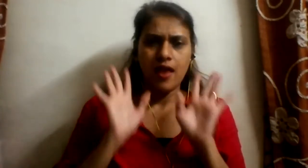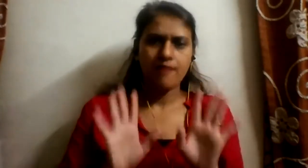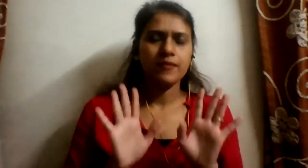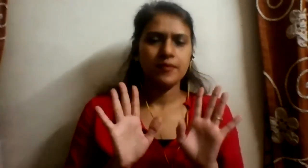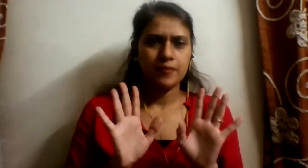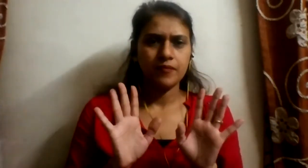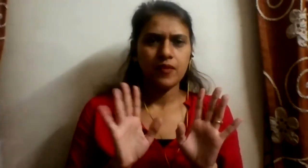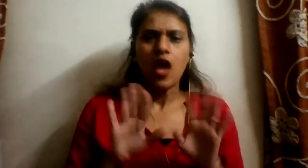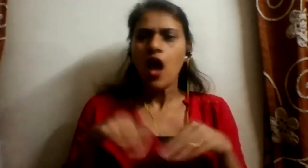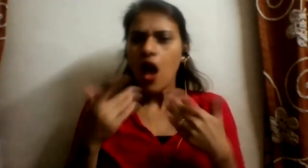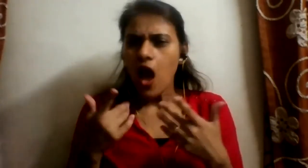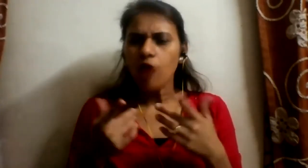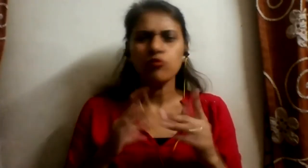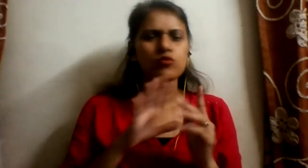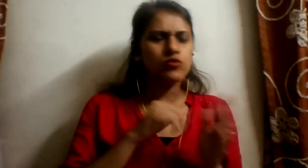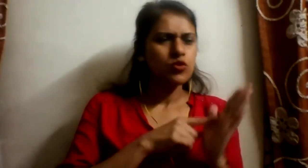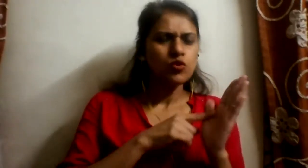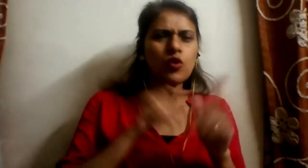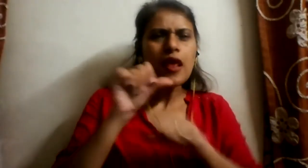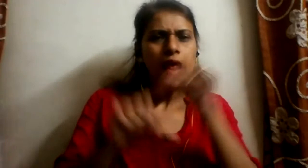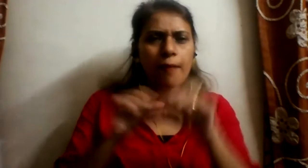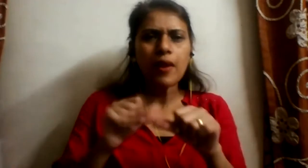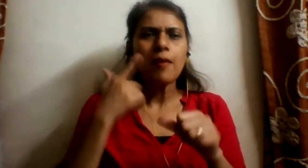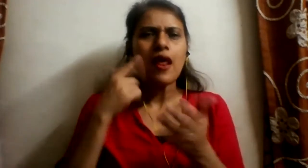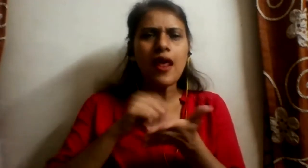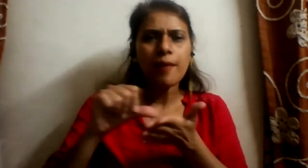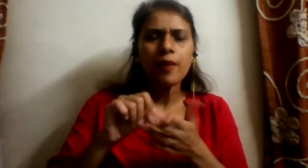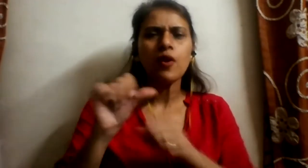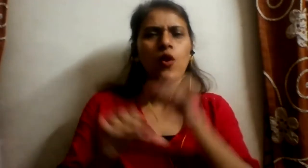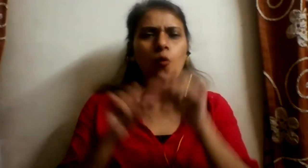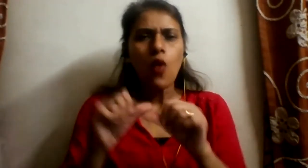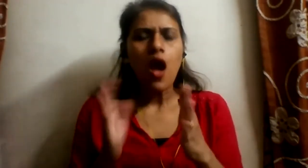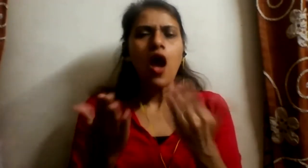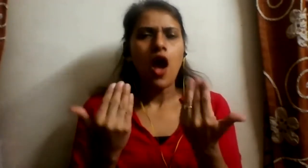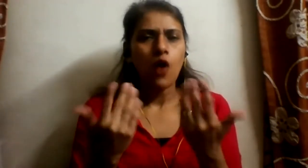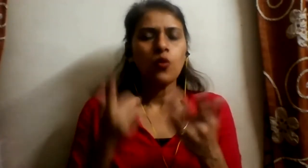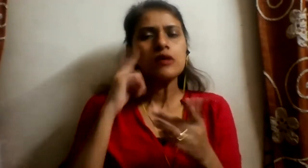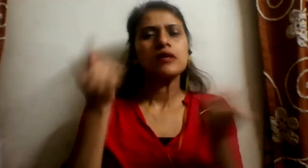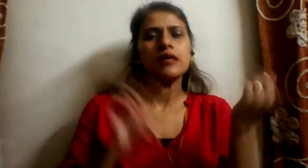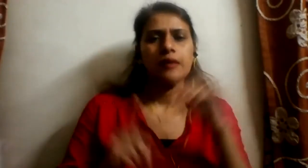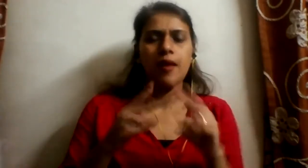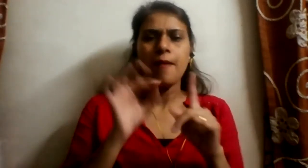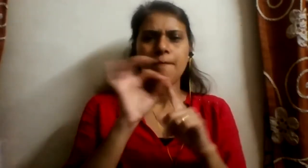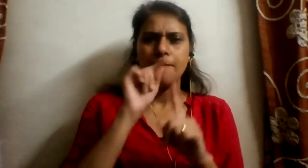we initiate these mechanisms and get these mechanisms created by maybe filing a PIL or maybe taking up this